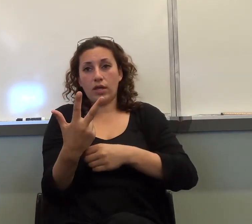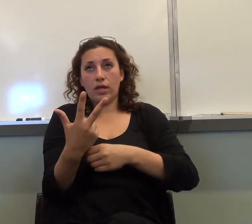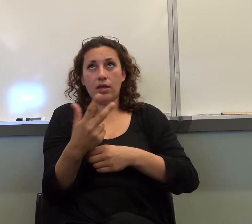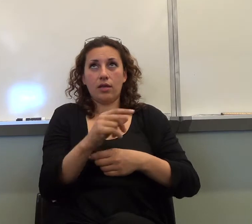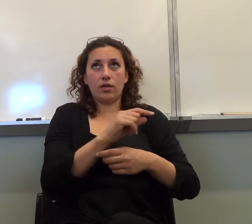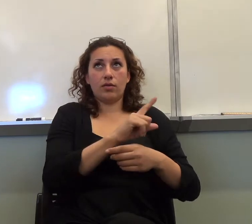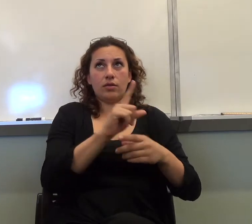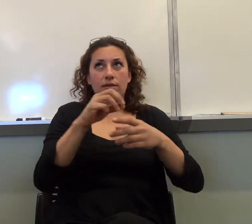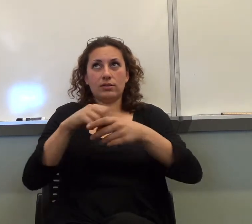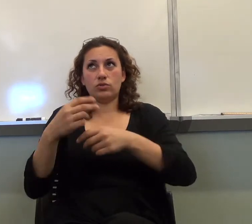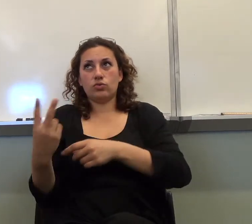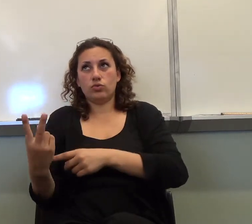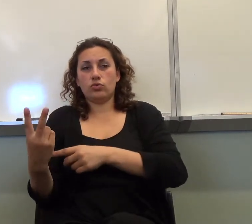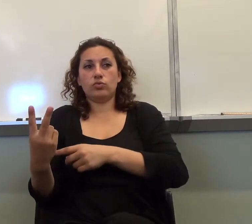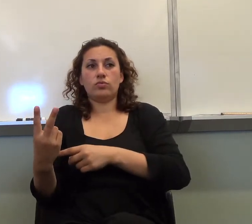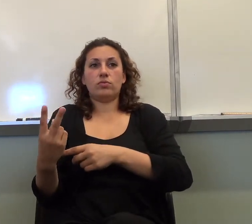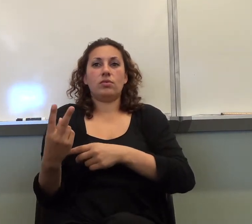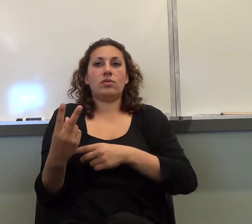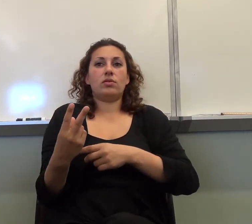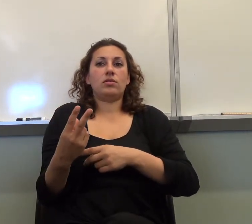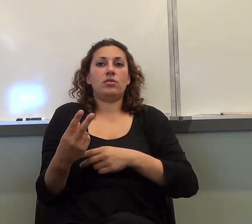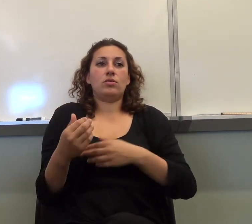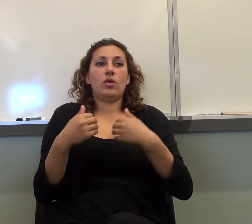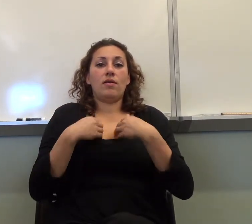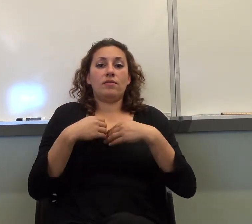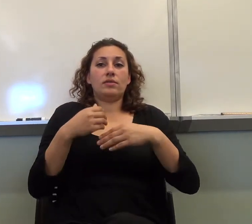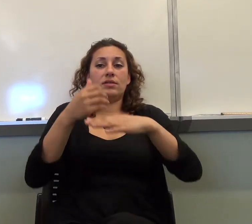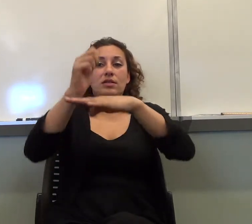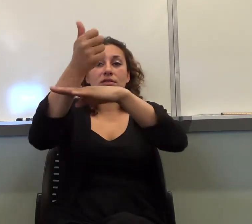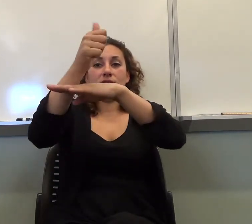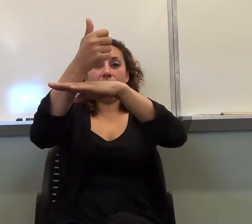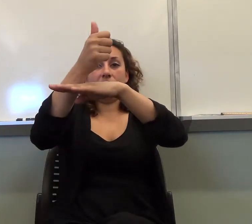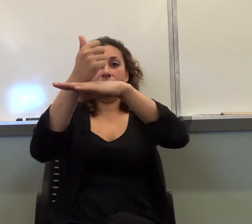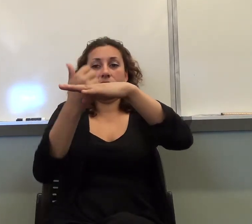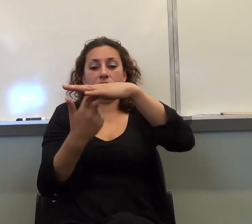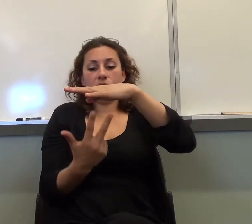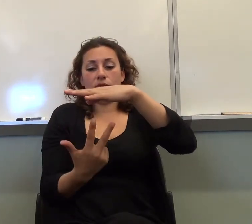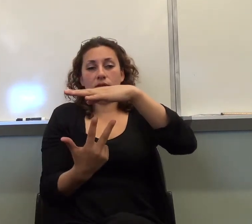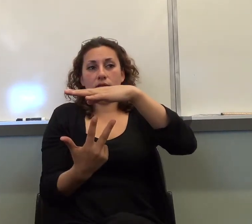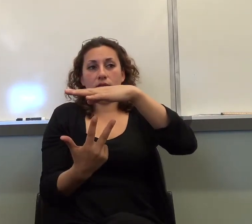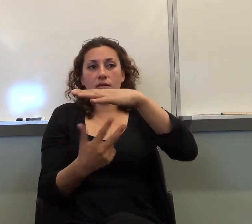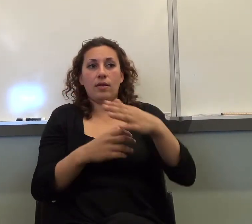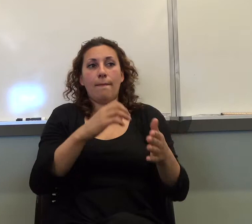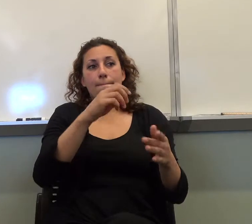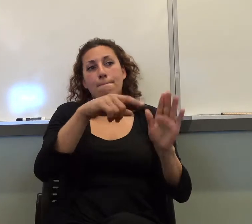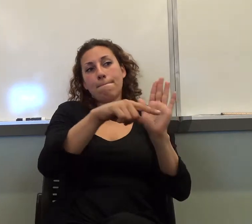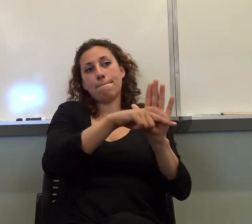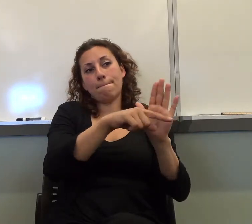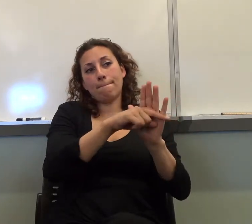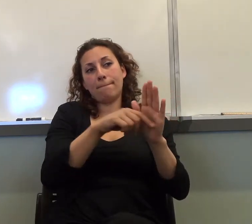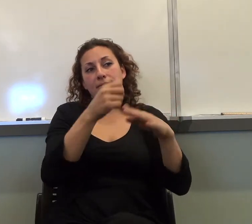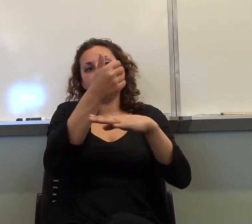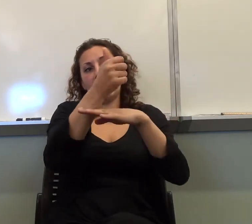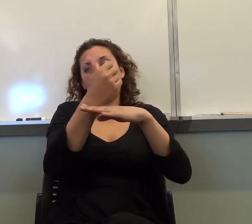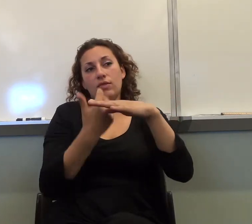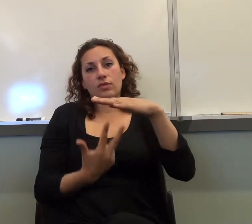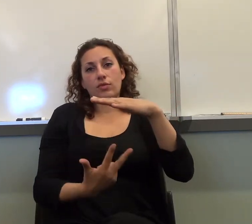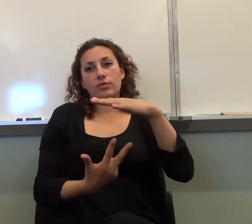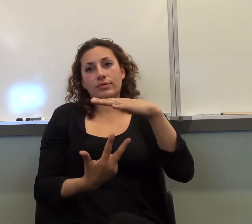2. So we get a 10 on the top and a 3 on the bottom. That's minus 10/3. In this case, because